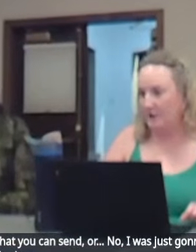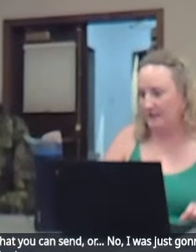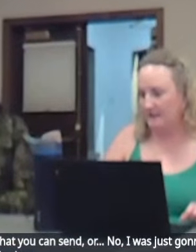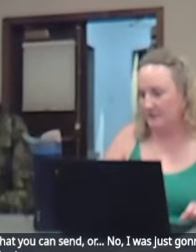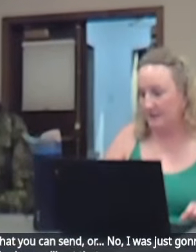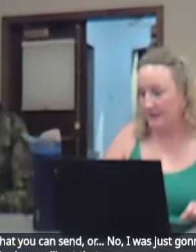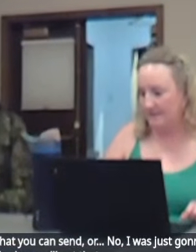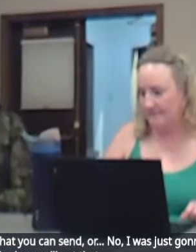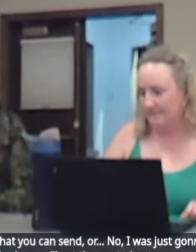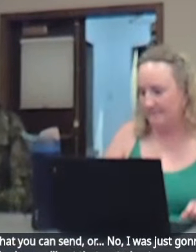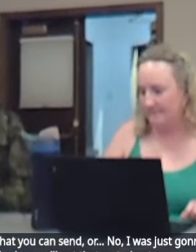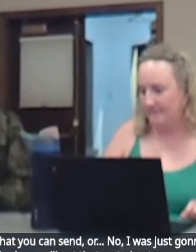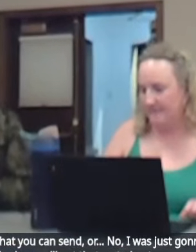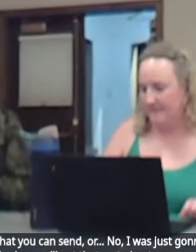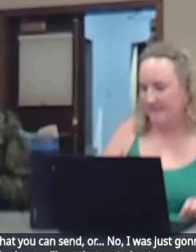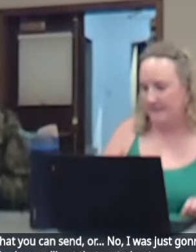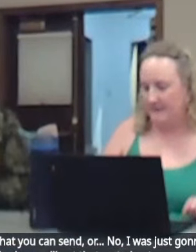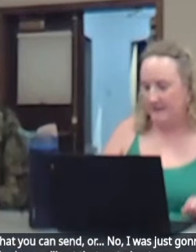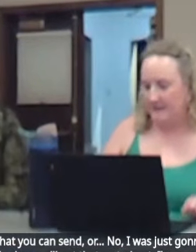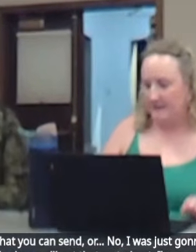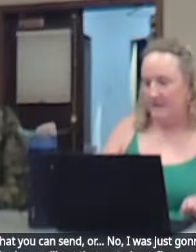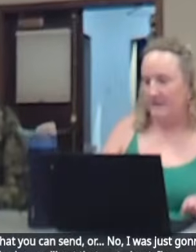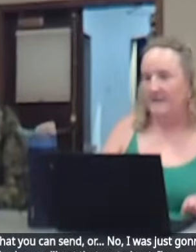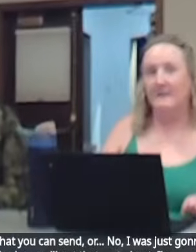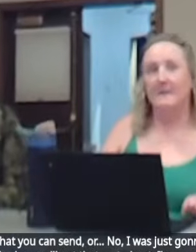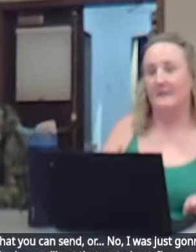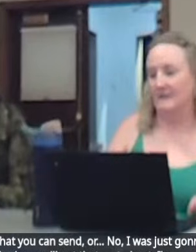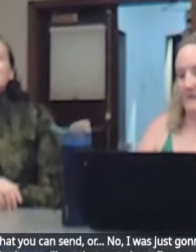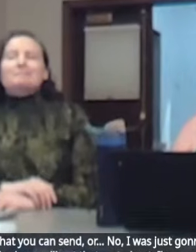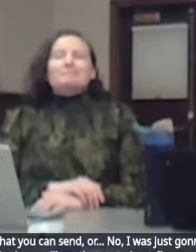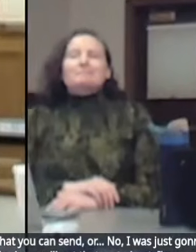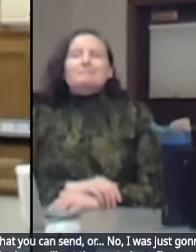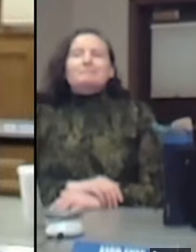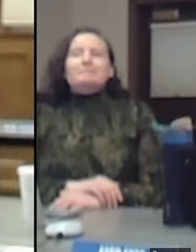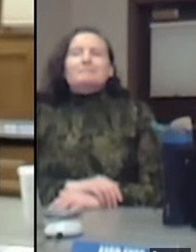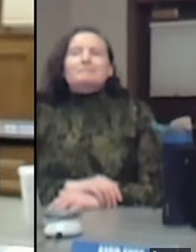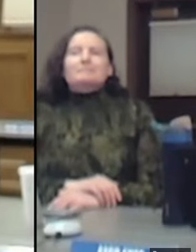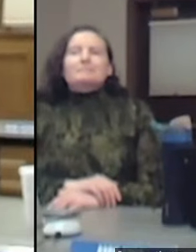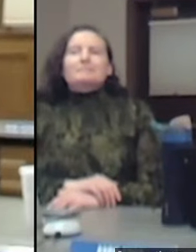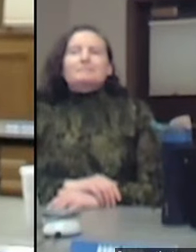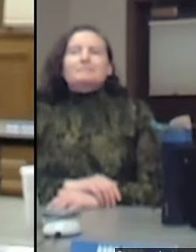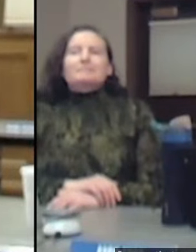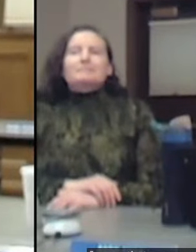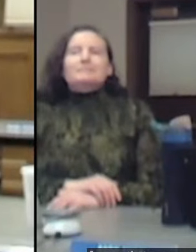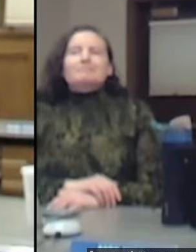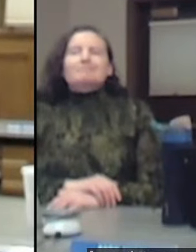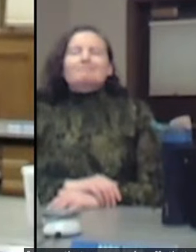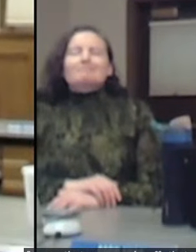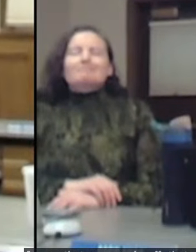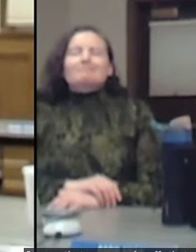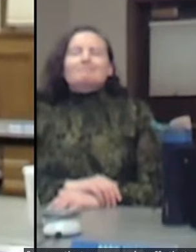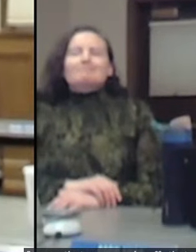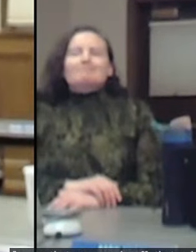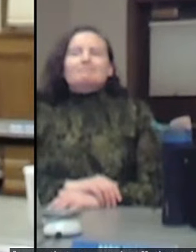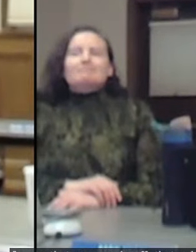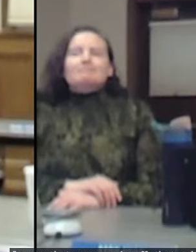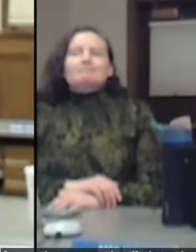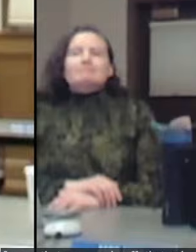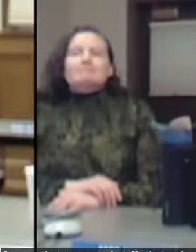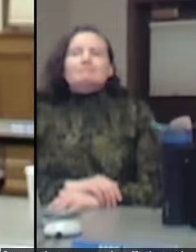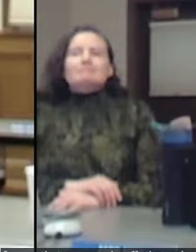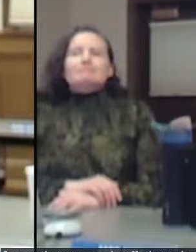out. I'm gonna go back, I just, that saves me layoffs that we're gonna go out this week, so if that